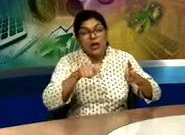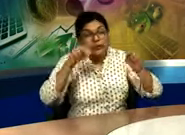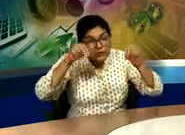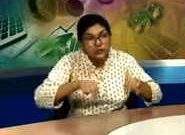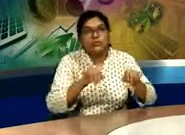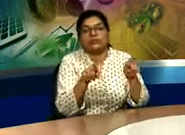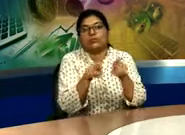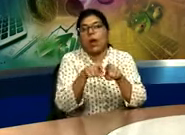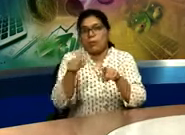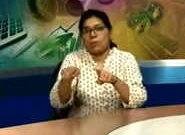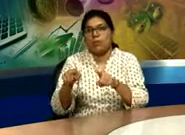life.